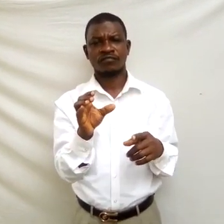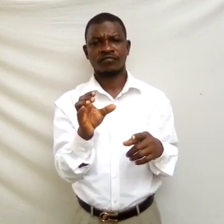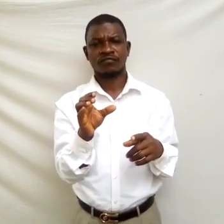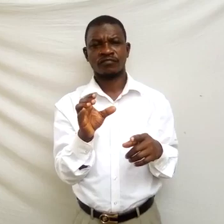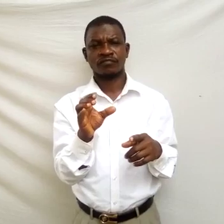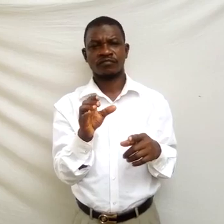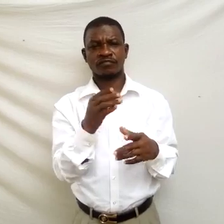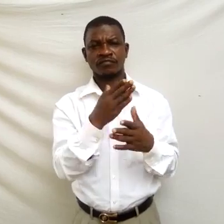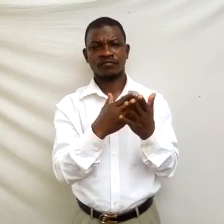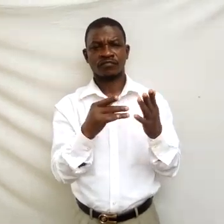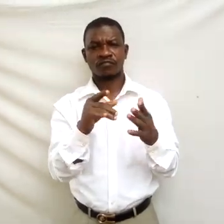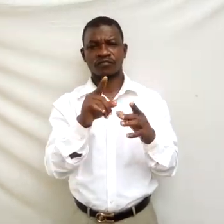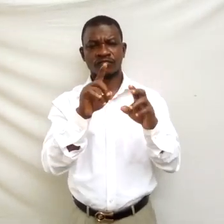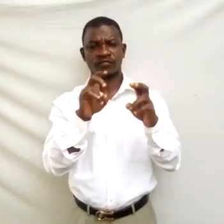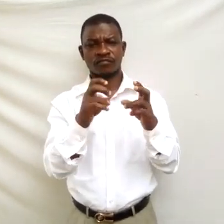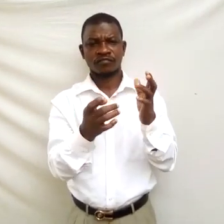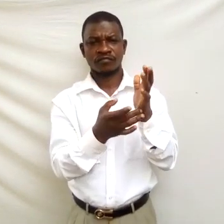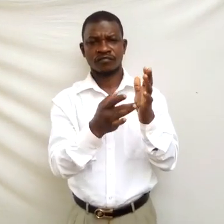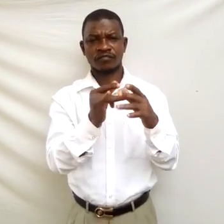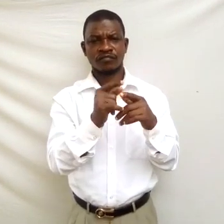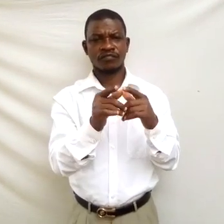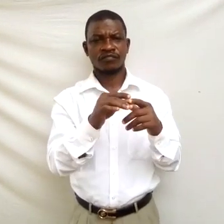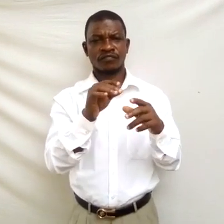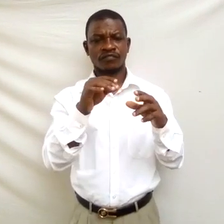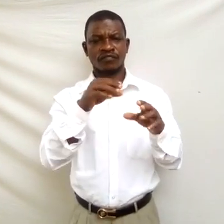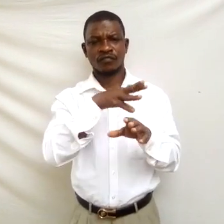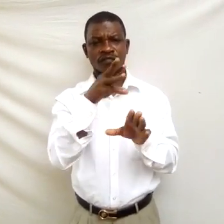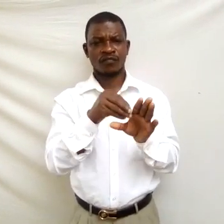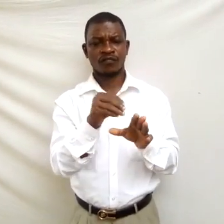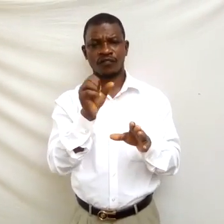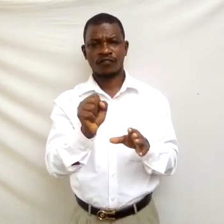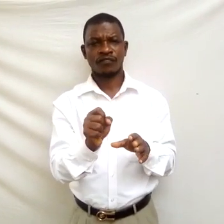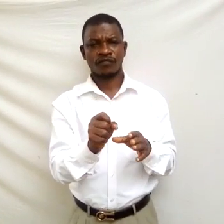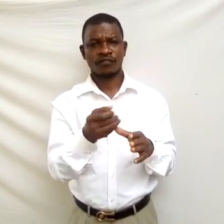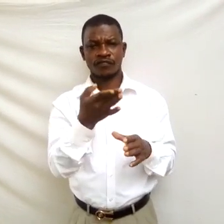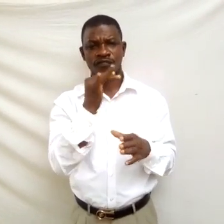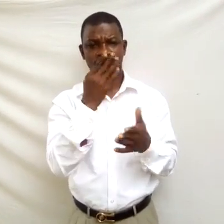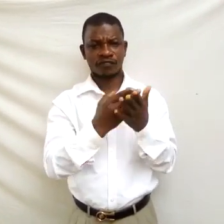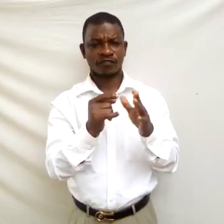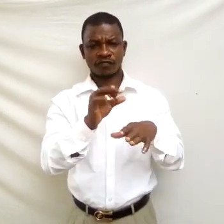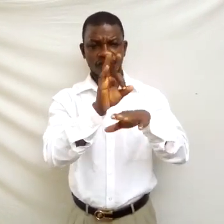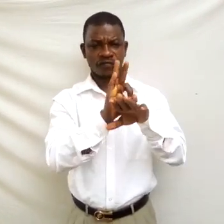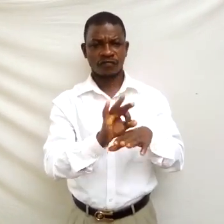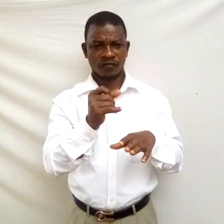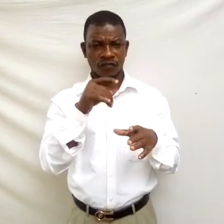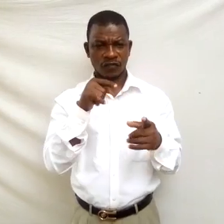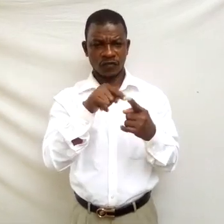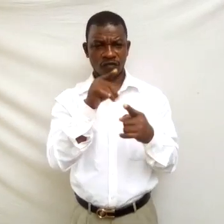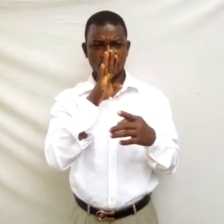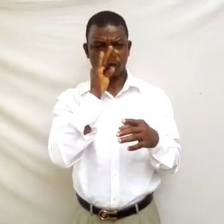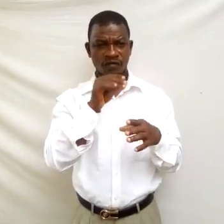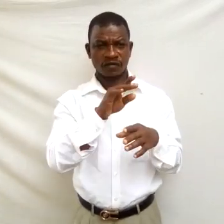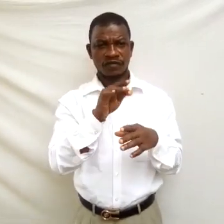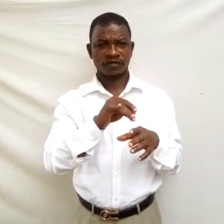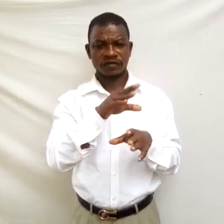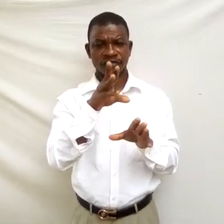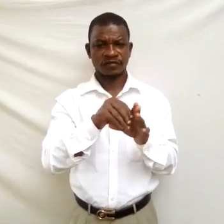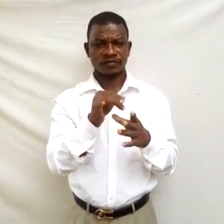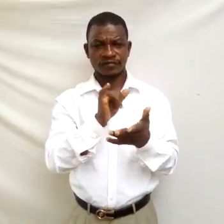Some techniques of integration. There are some functions to be integrated that are not in